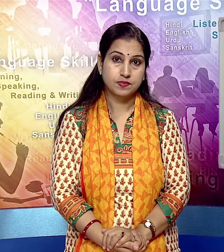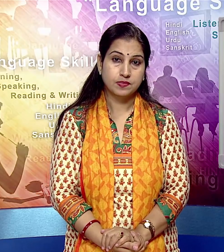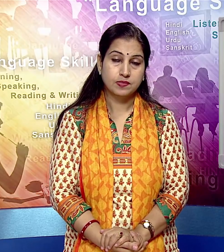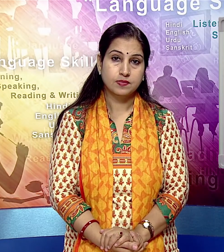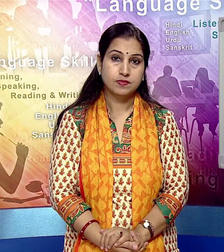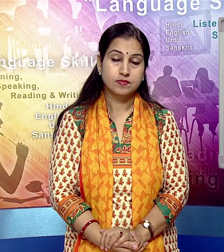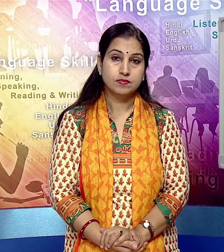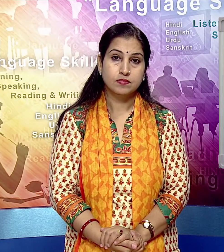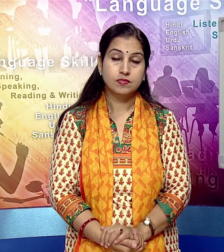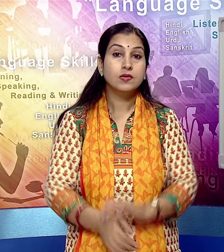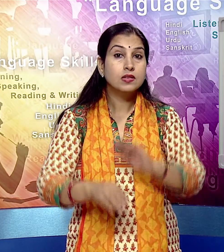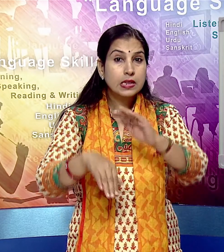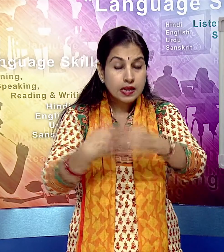The next picture,